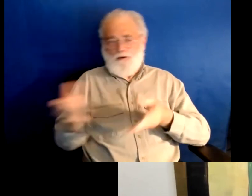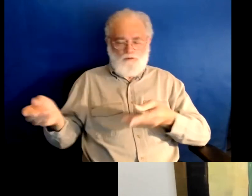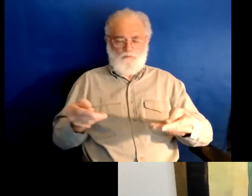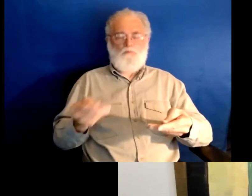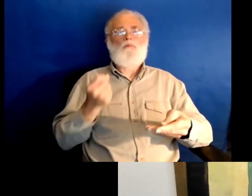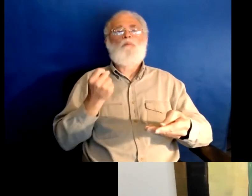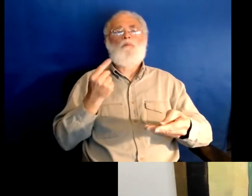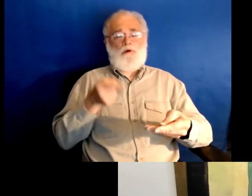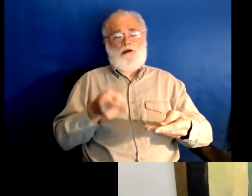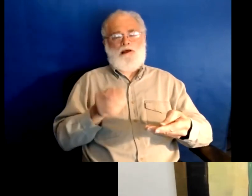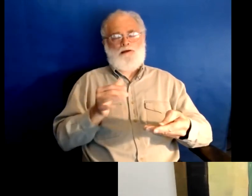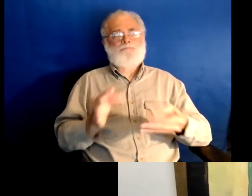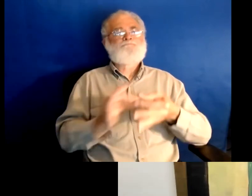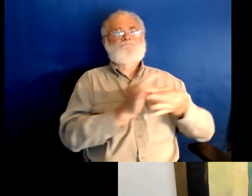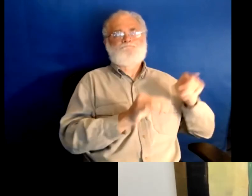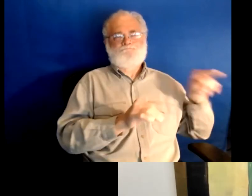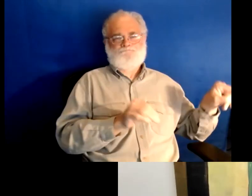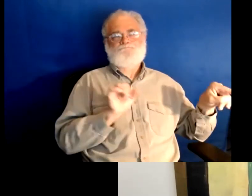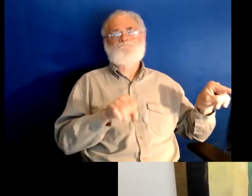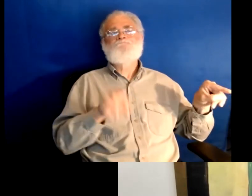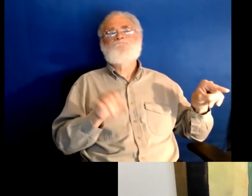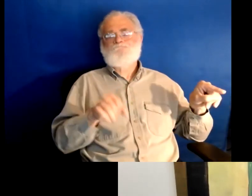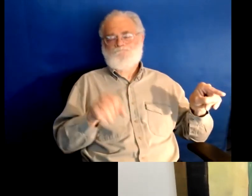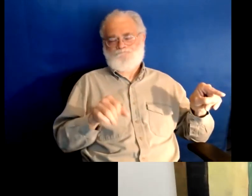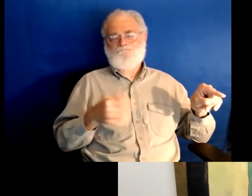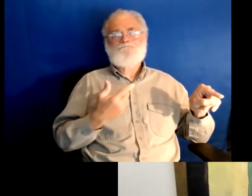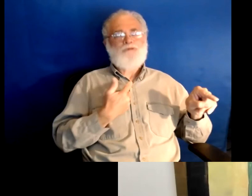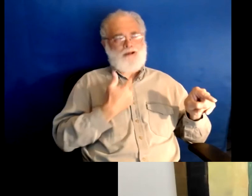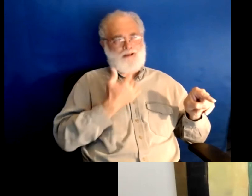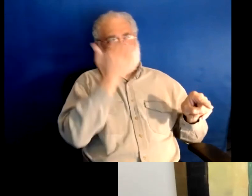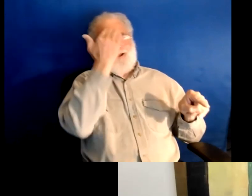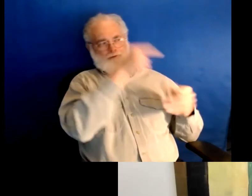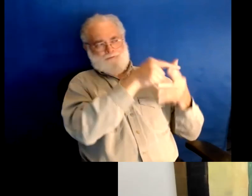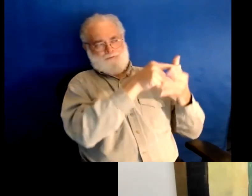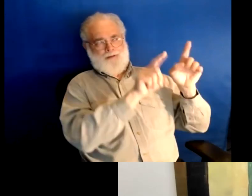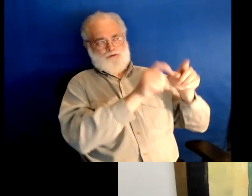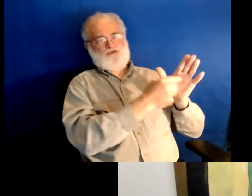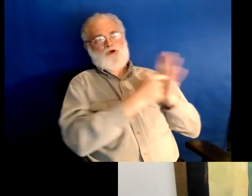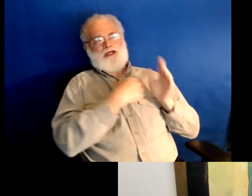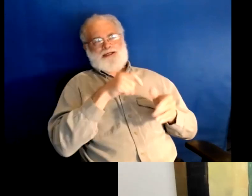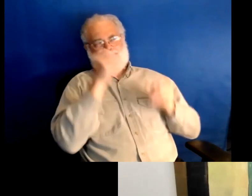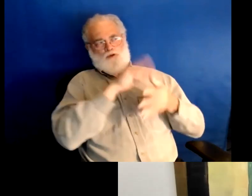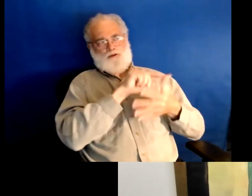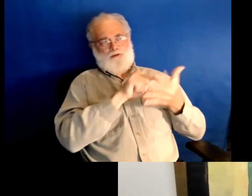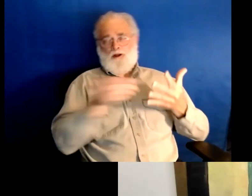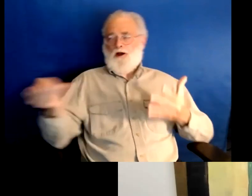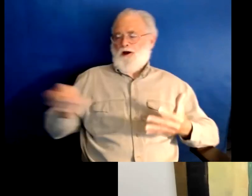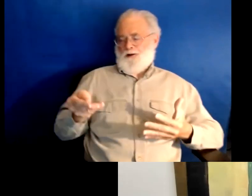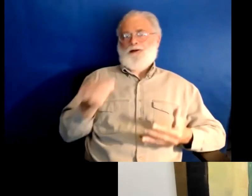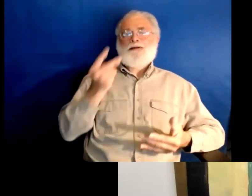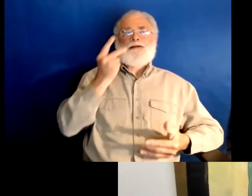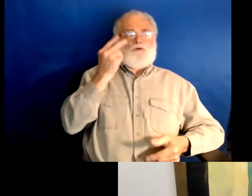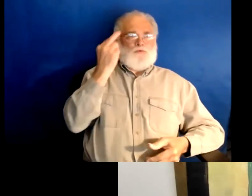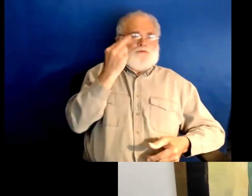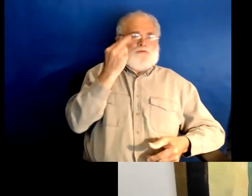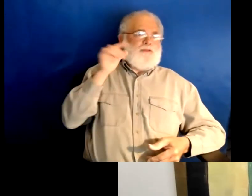a personalized list that they get, and then they can understand it and make that connection and know these things